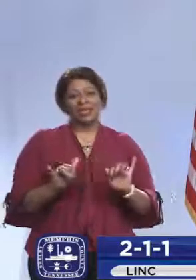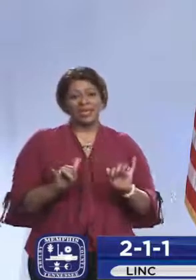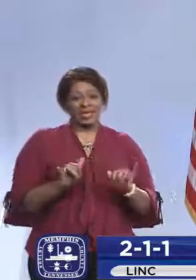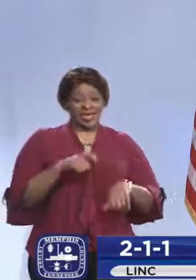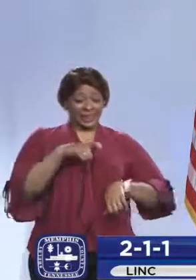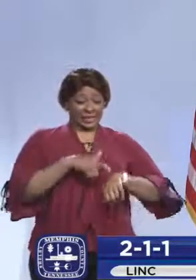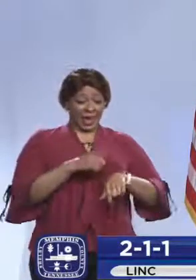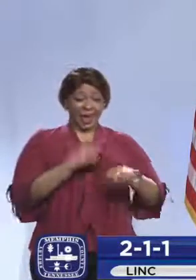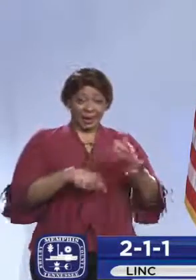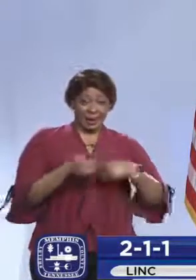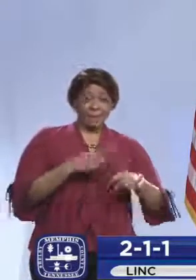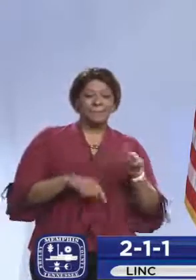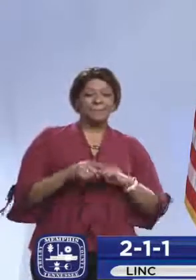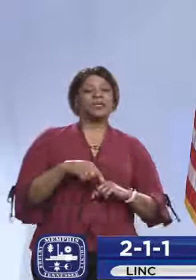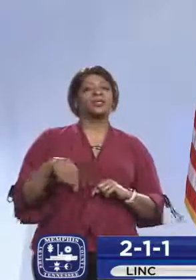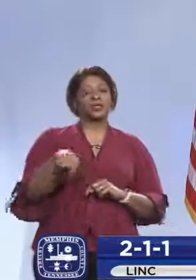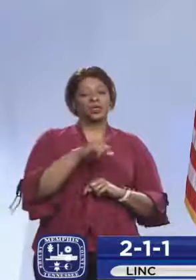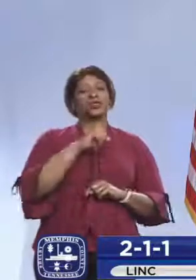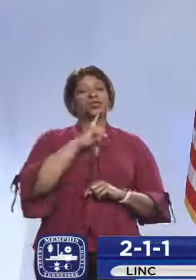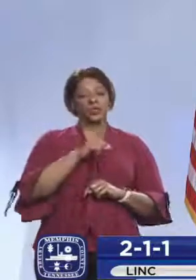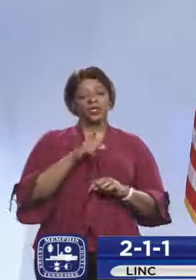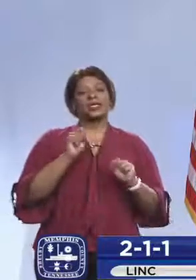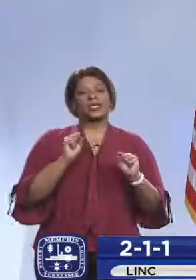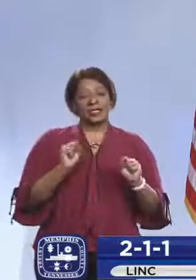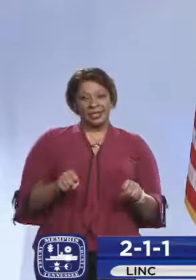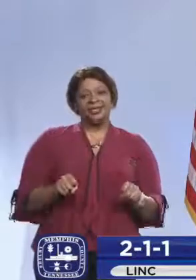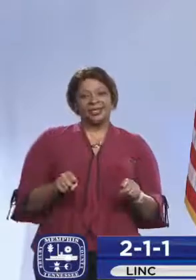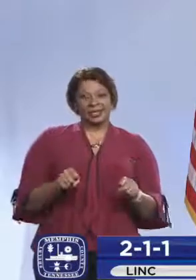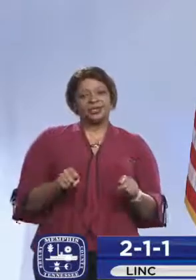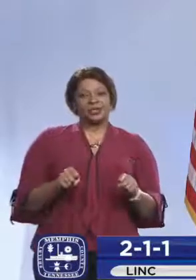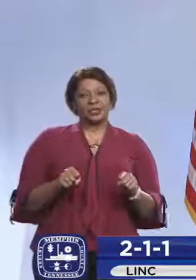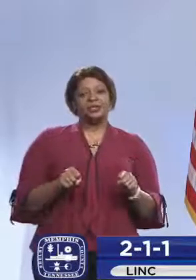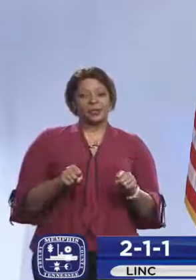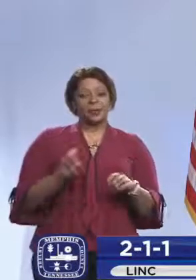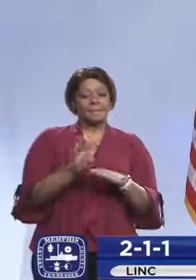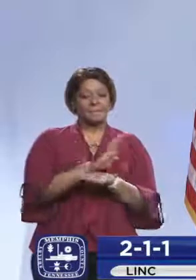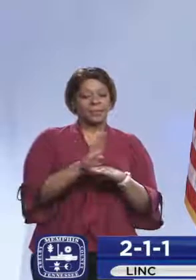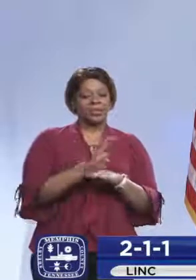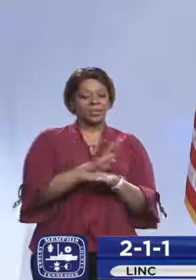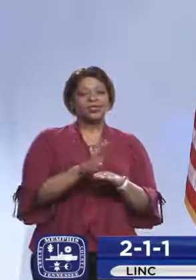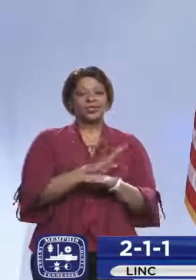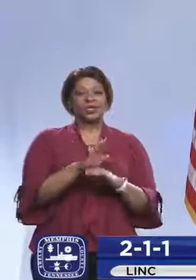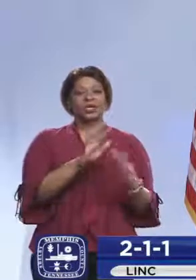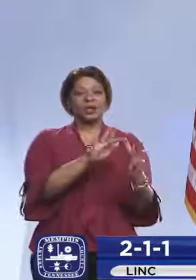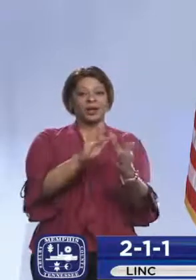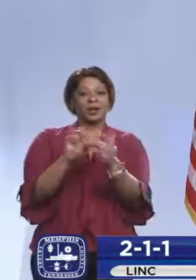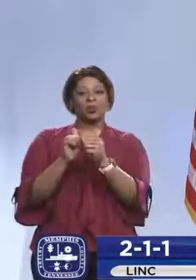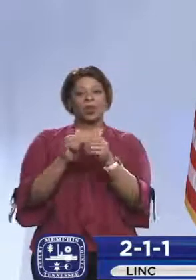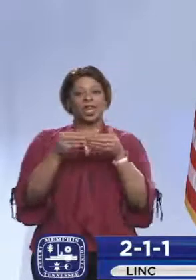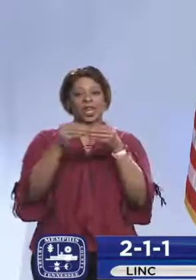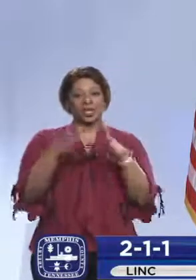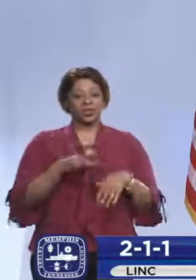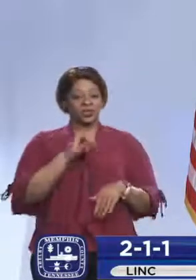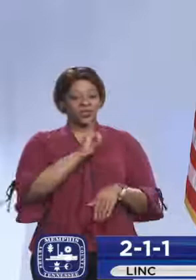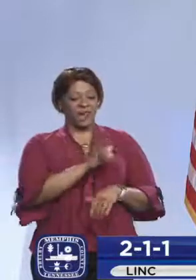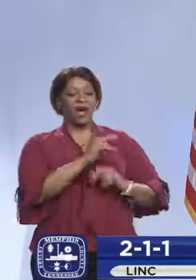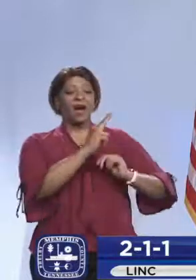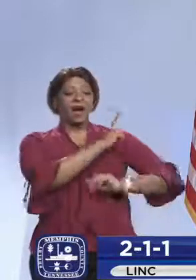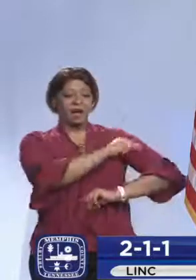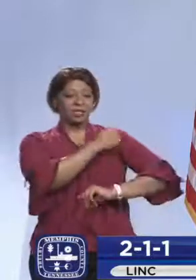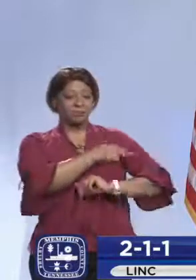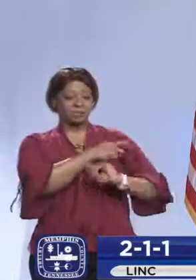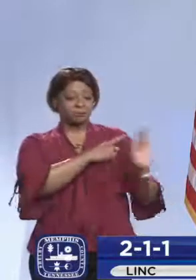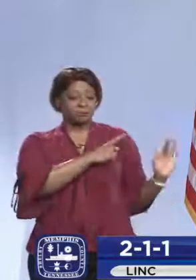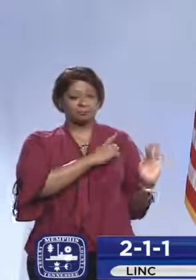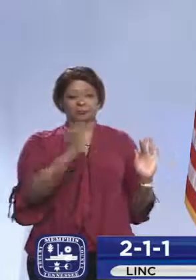time comes, we can certainly put those businesses in contact with the leadership of that field hospital so